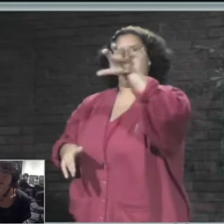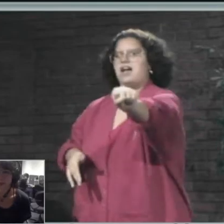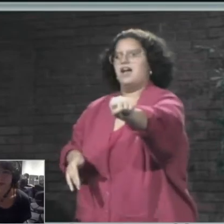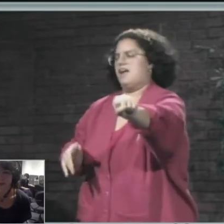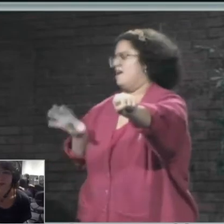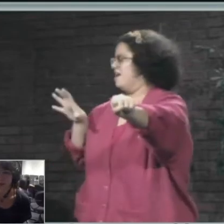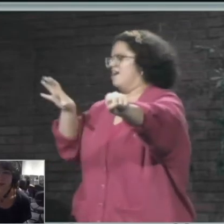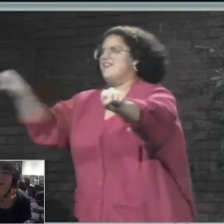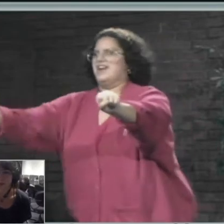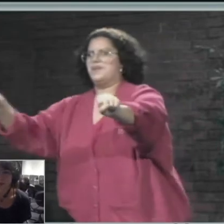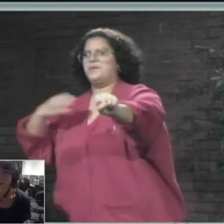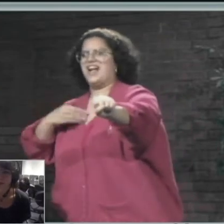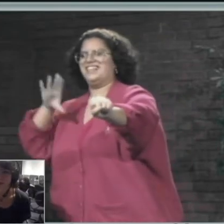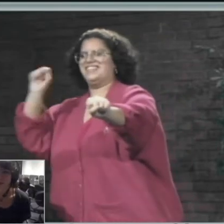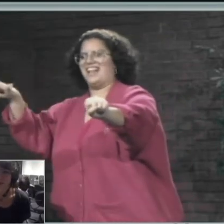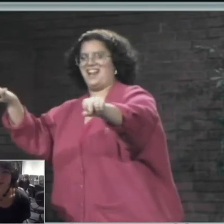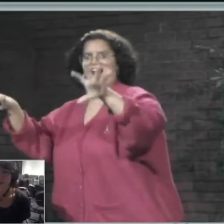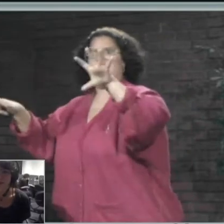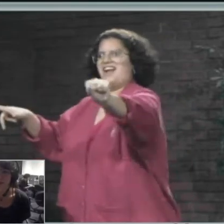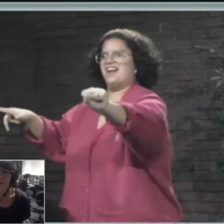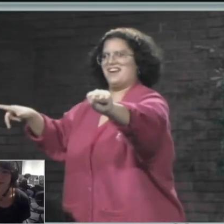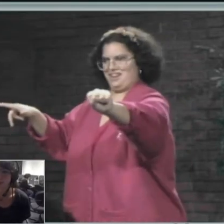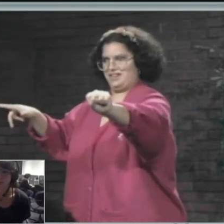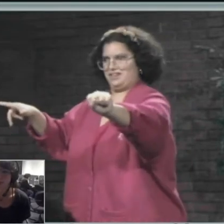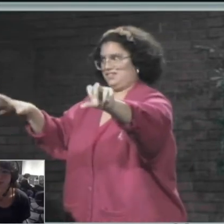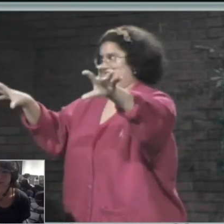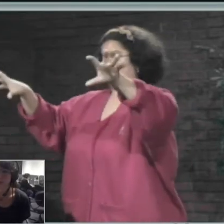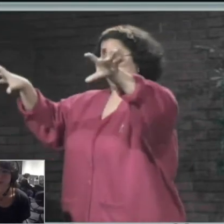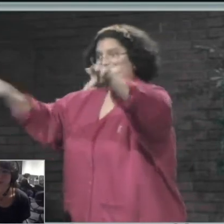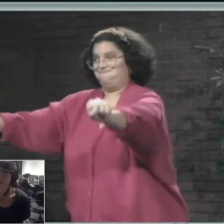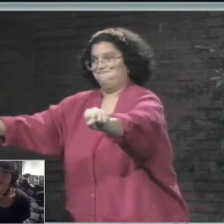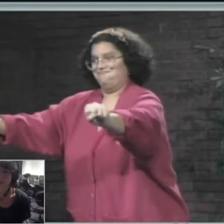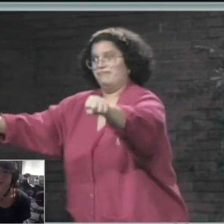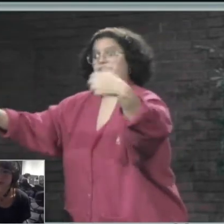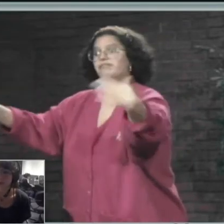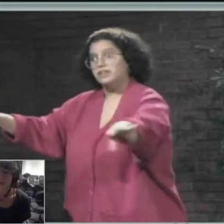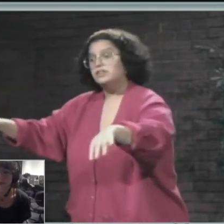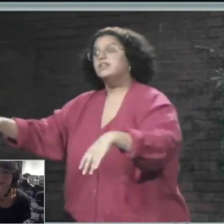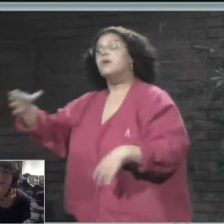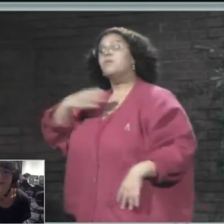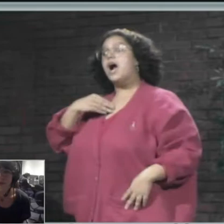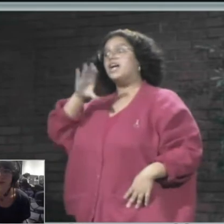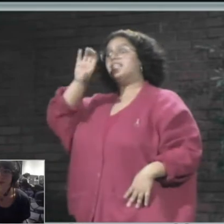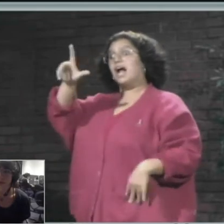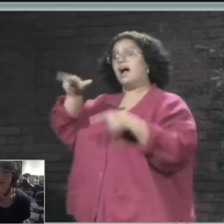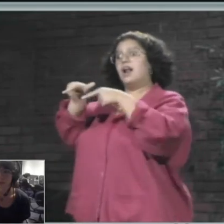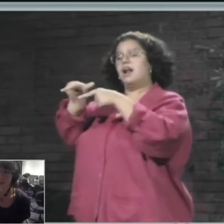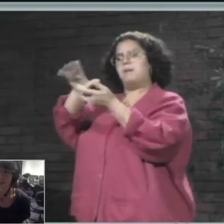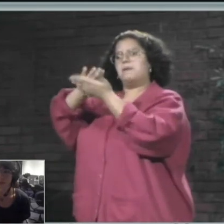identify HIV. So what it does is it takes over the cells of the body, including the white cells.